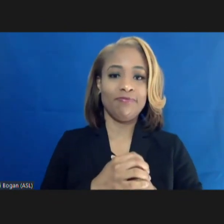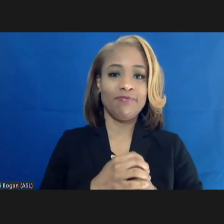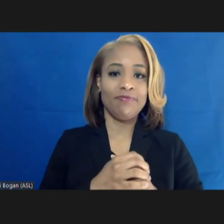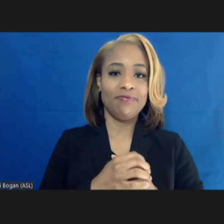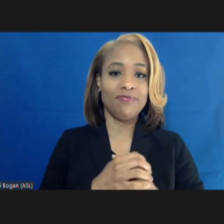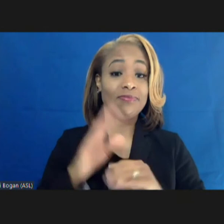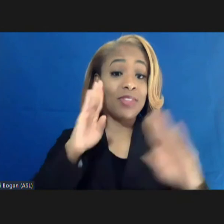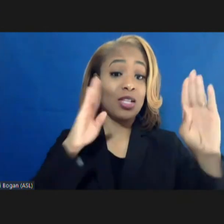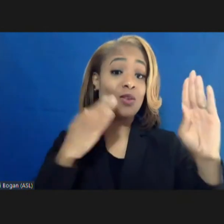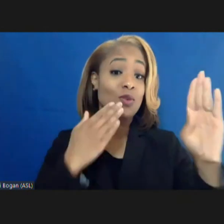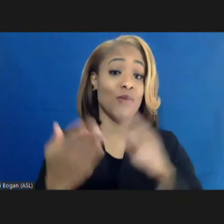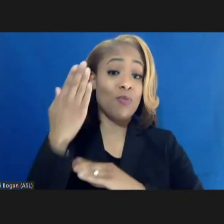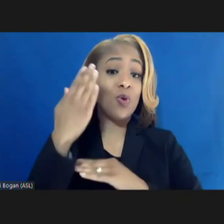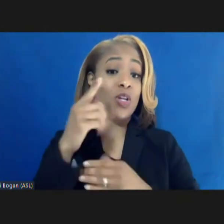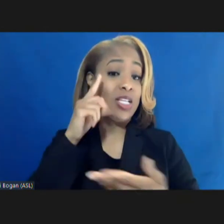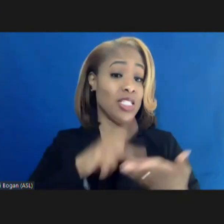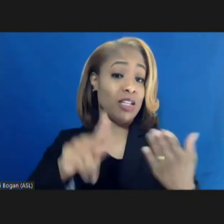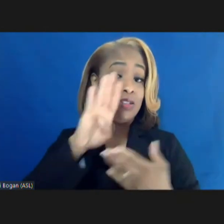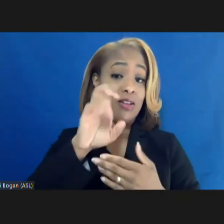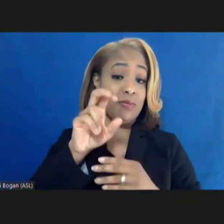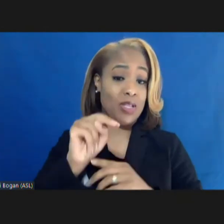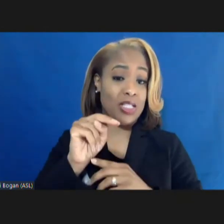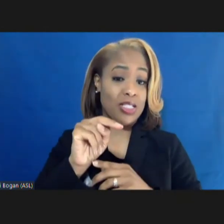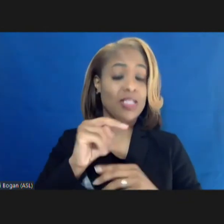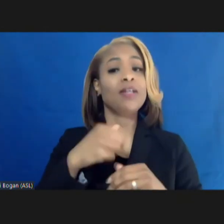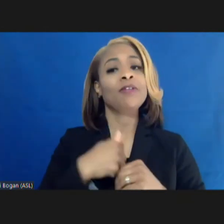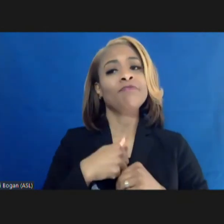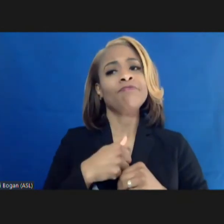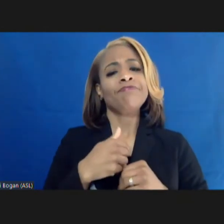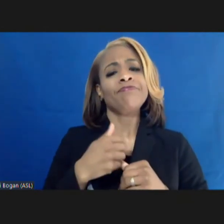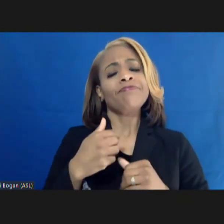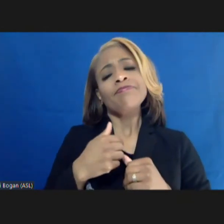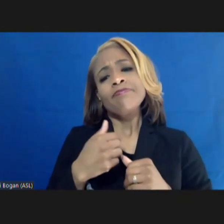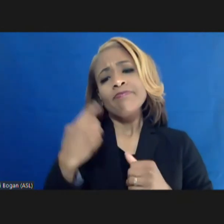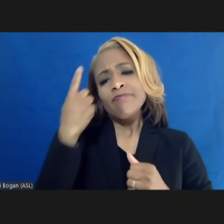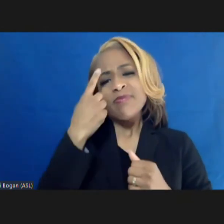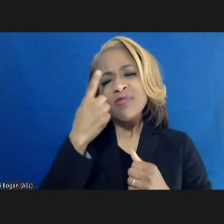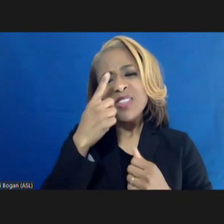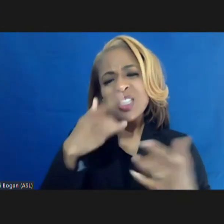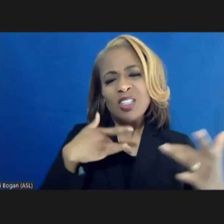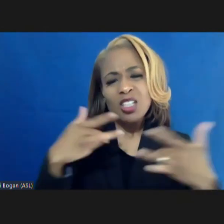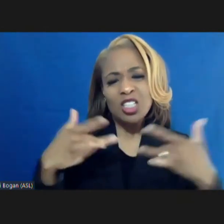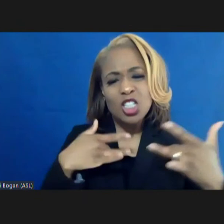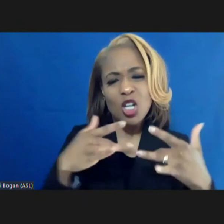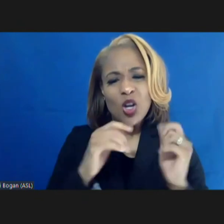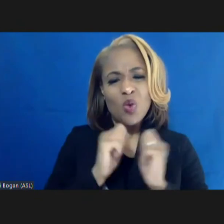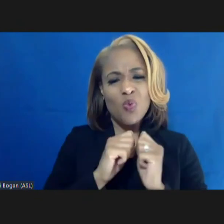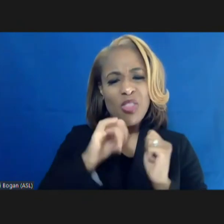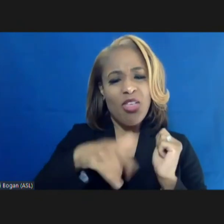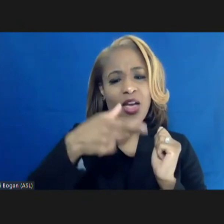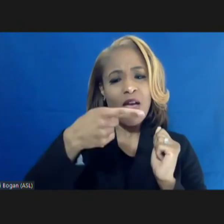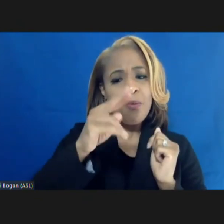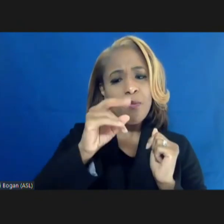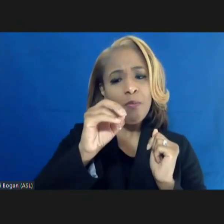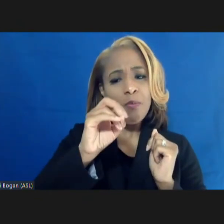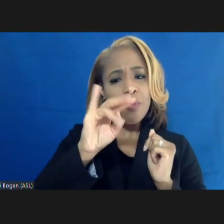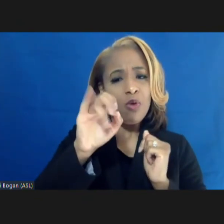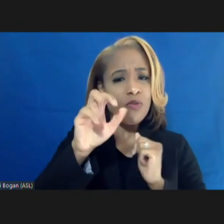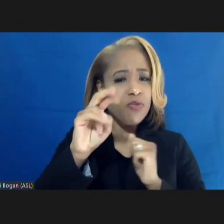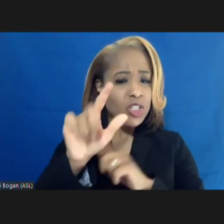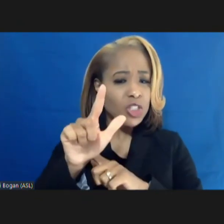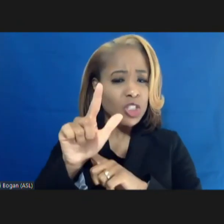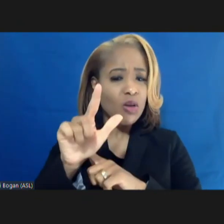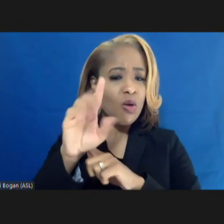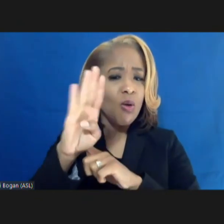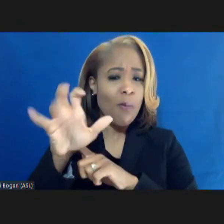Hi, good morning, Secretary Benson. I'm wondering, what is the specific concern with the provisional ballot? That